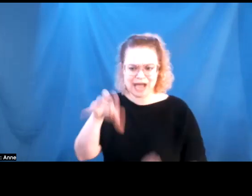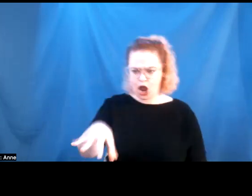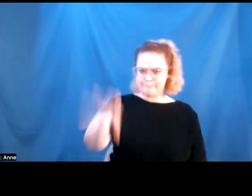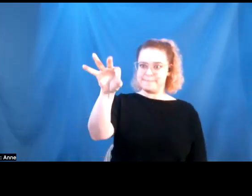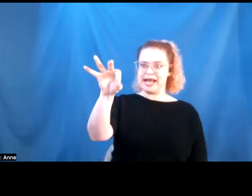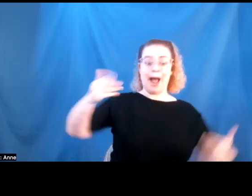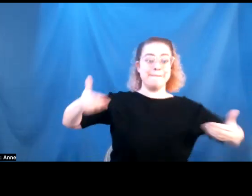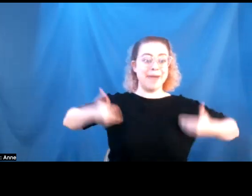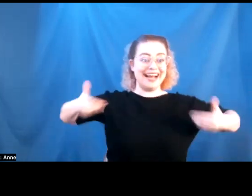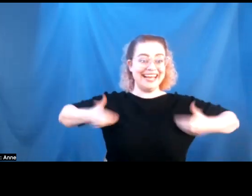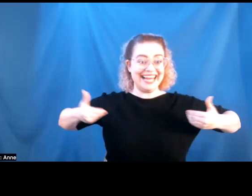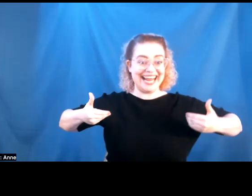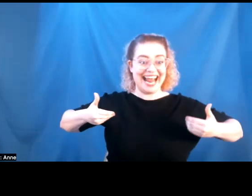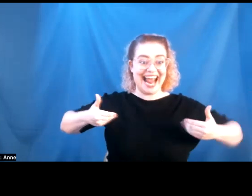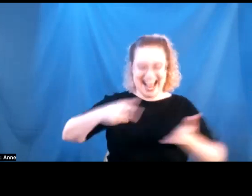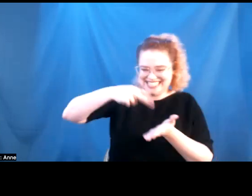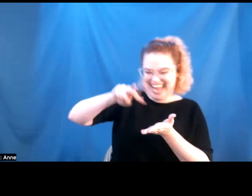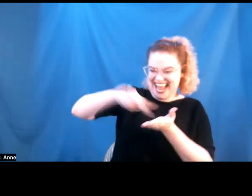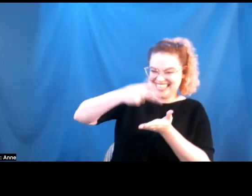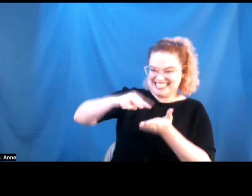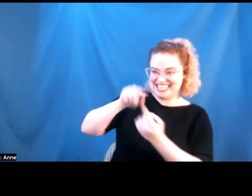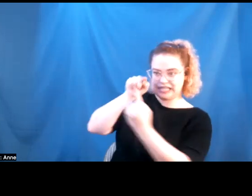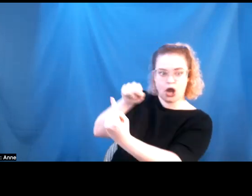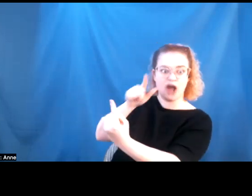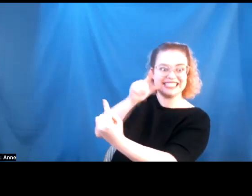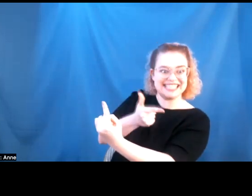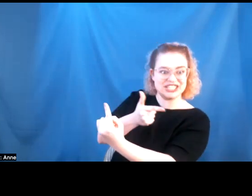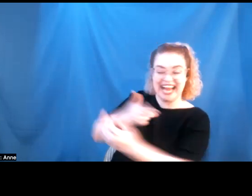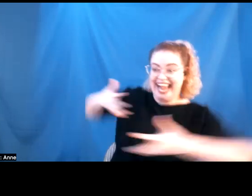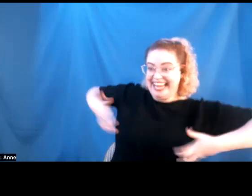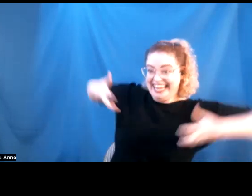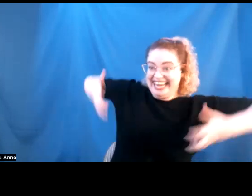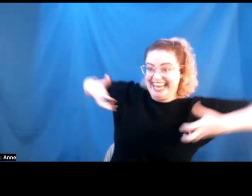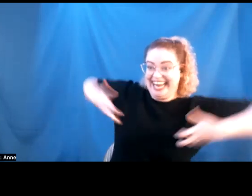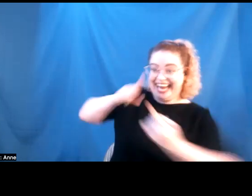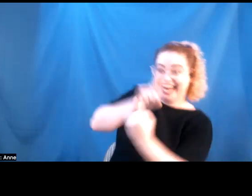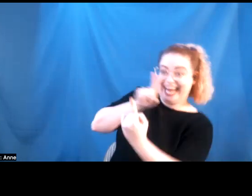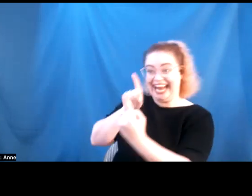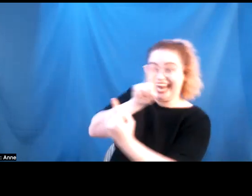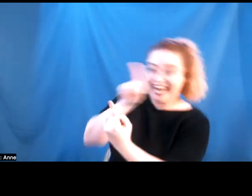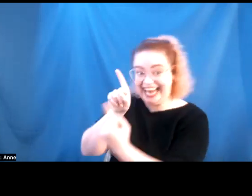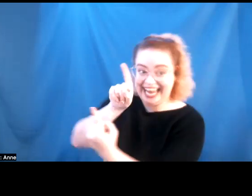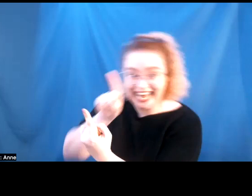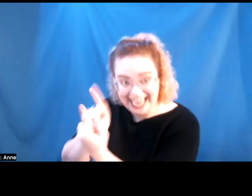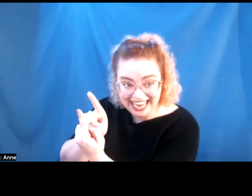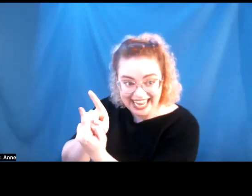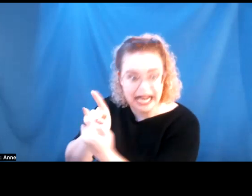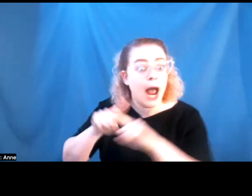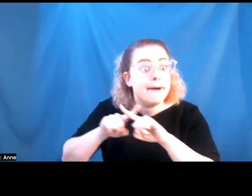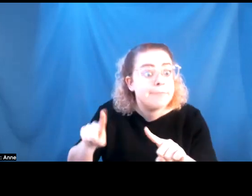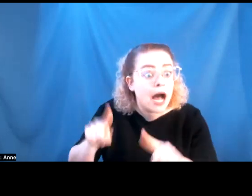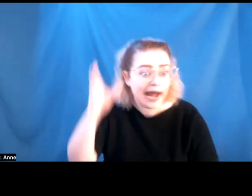her sister. Eat, eat, eat, she chants. But Chloe darts out the